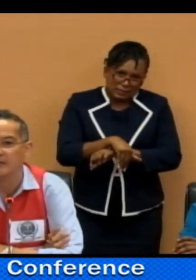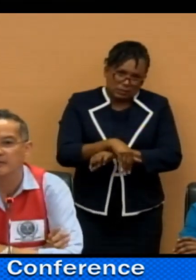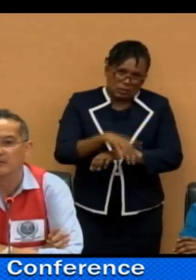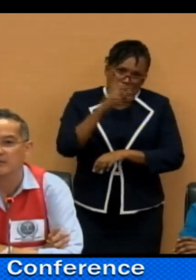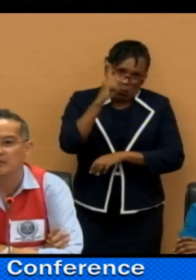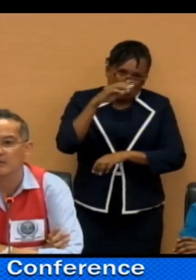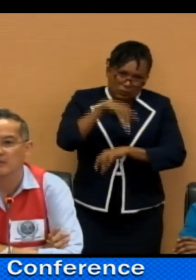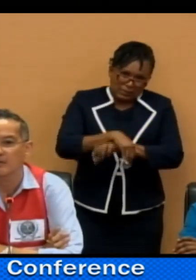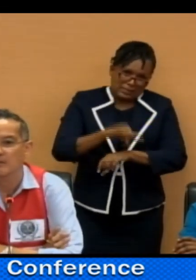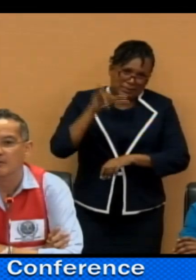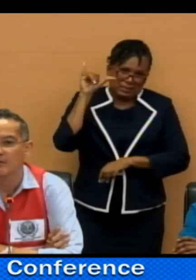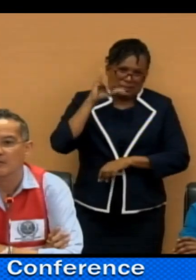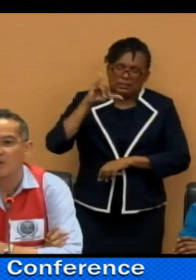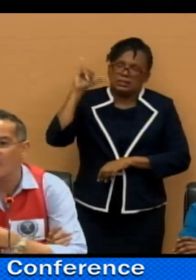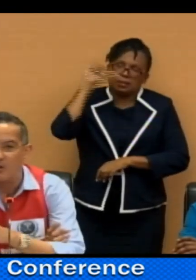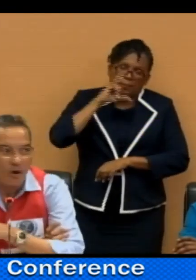bar,